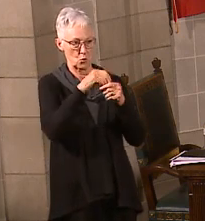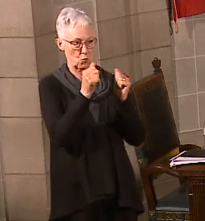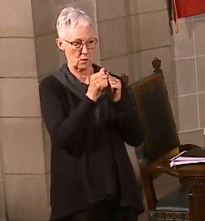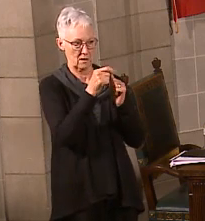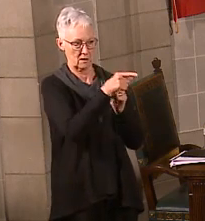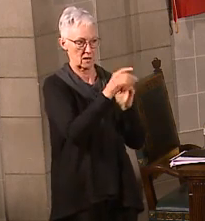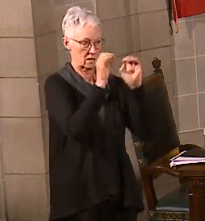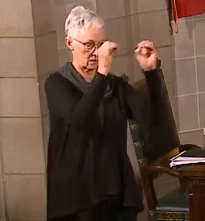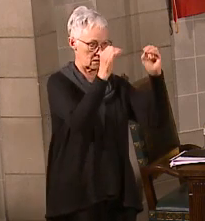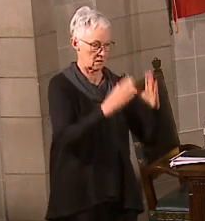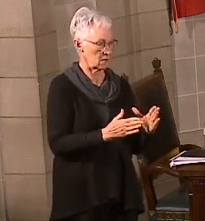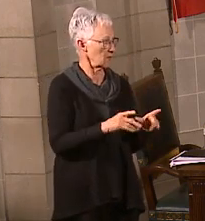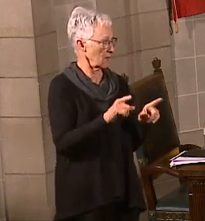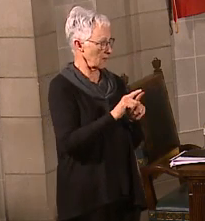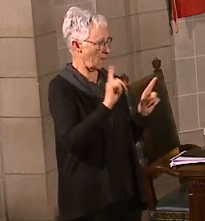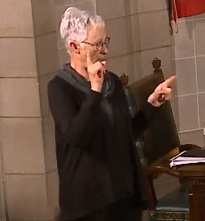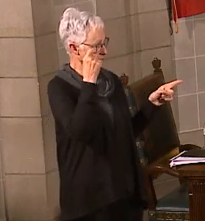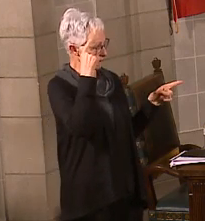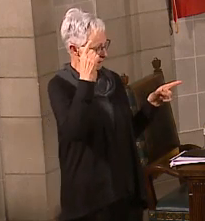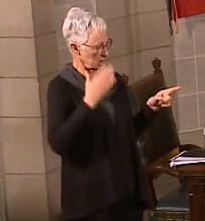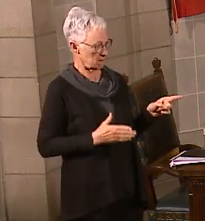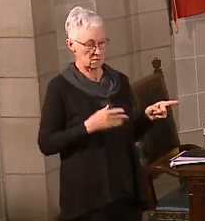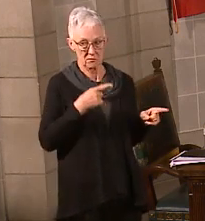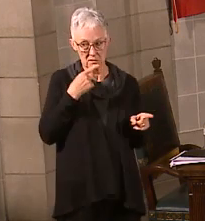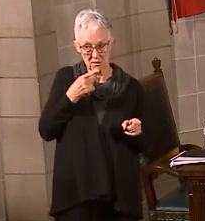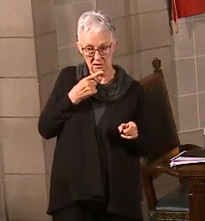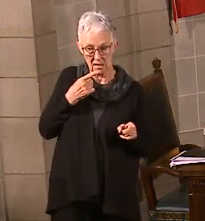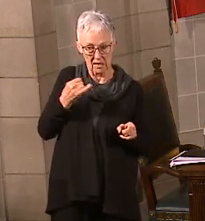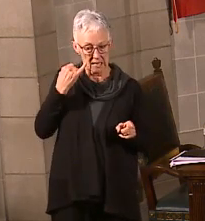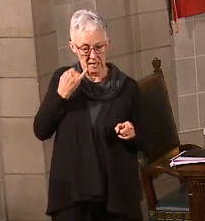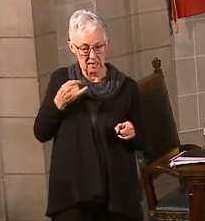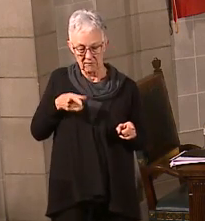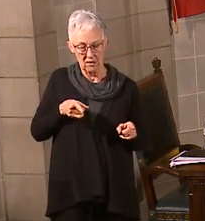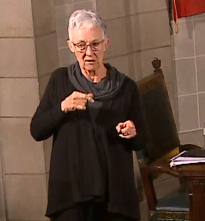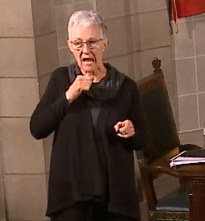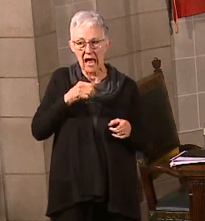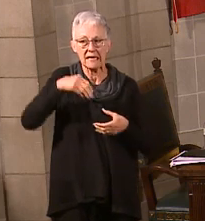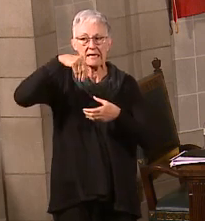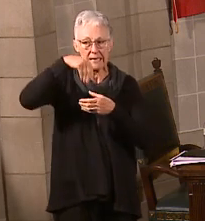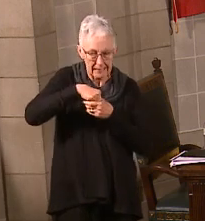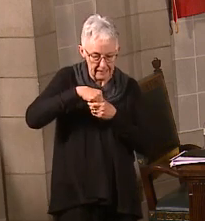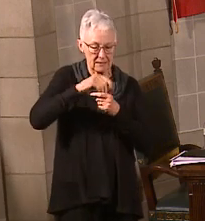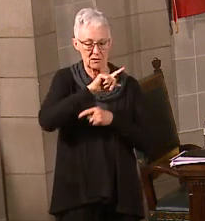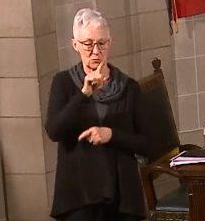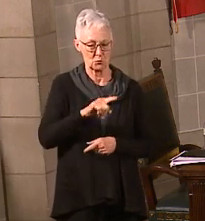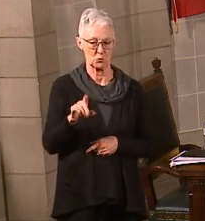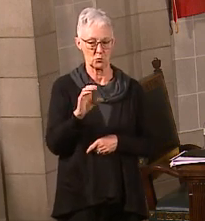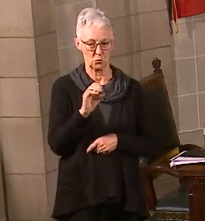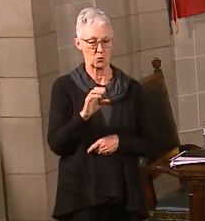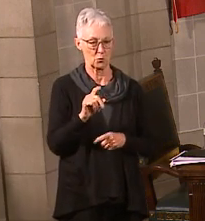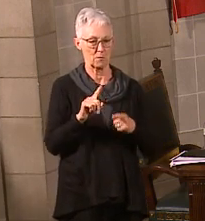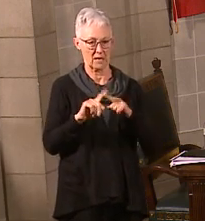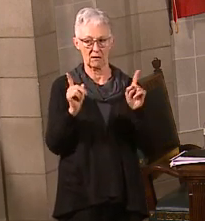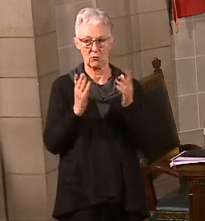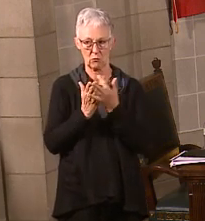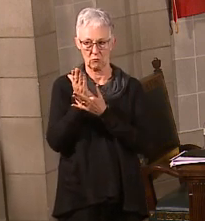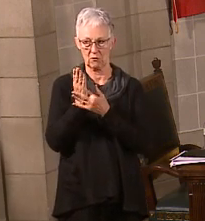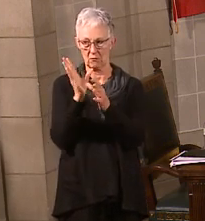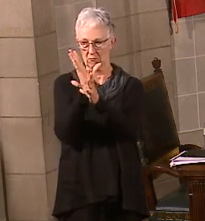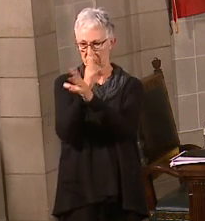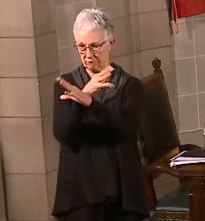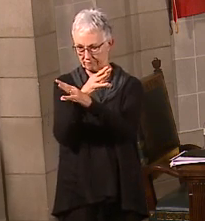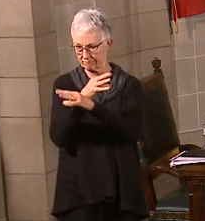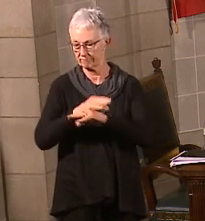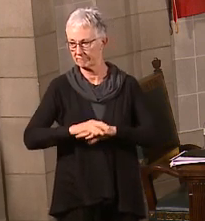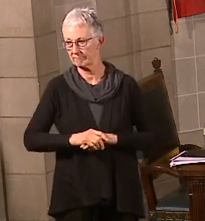Again, like the governor said, if they're not at the zoo, they're virtually connected with the zoo, those 100 with the 1 teacher. And then he also wants to